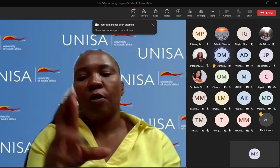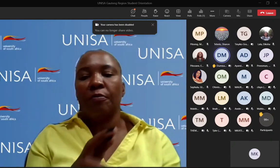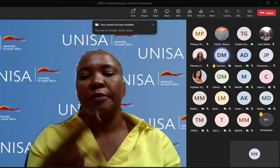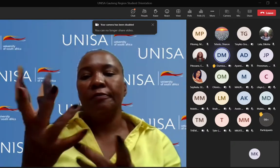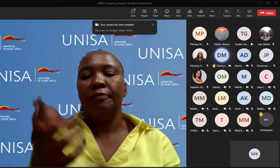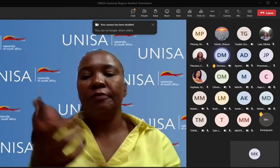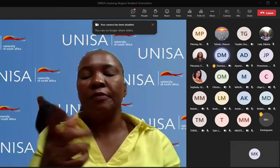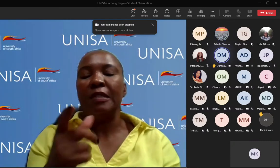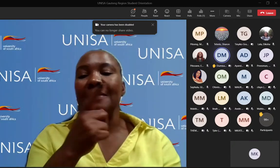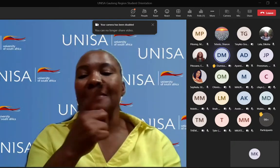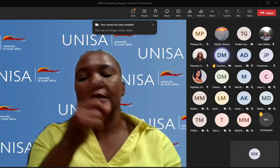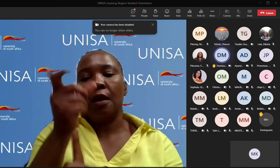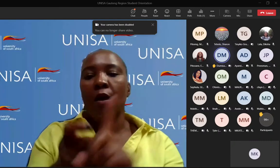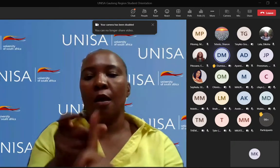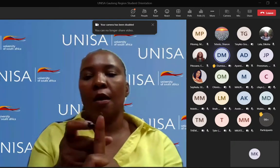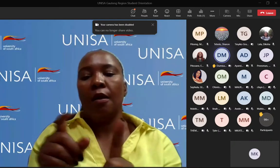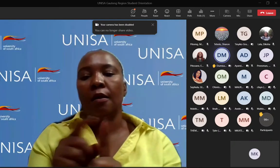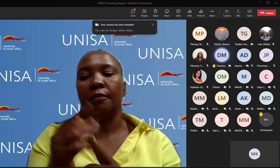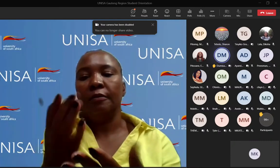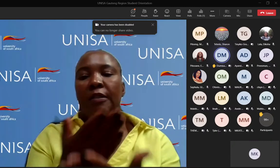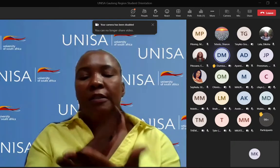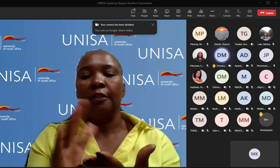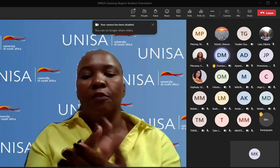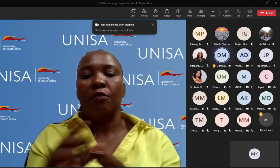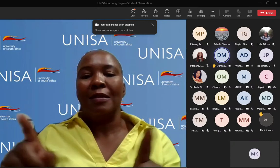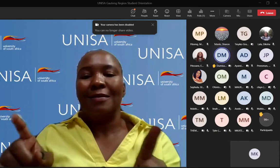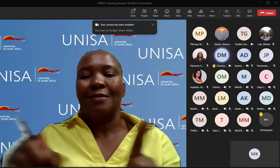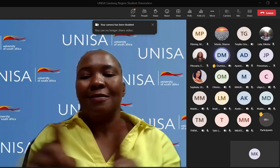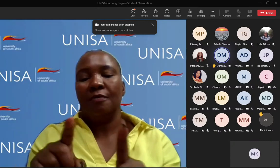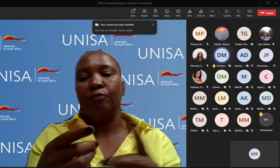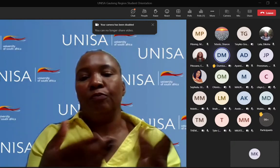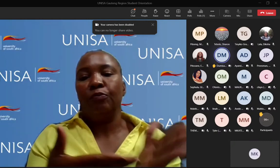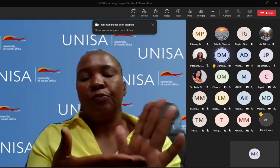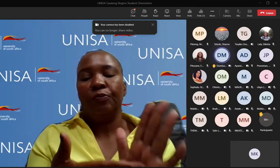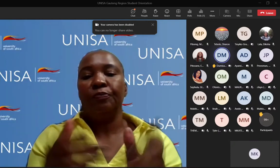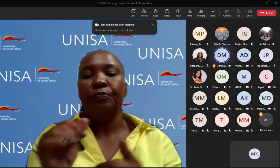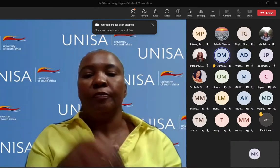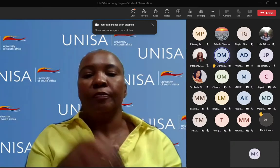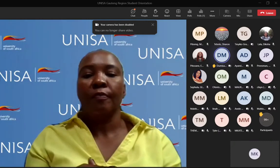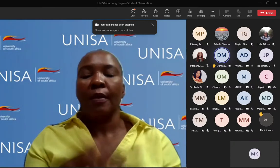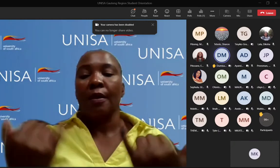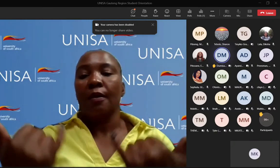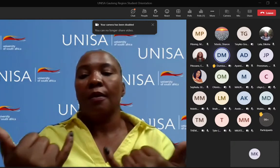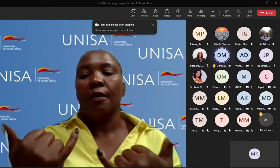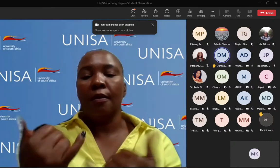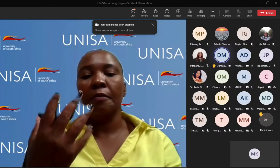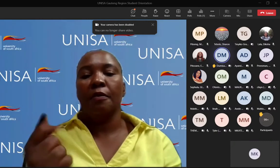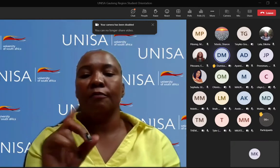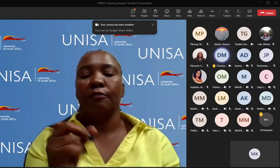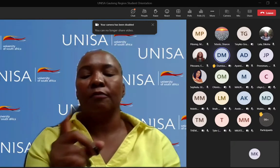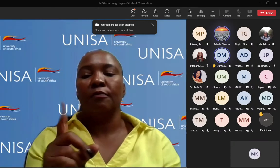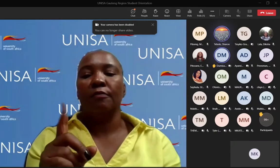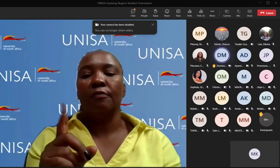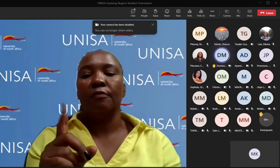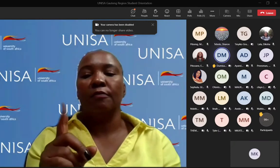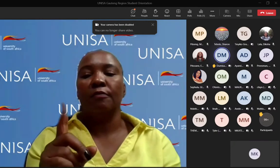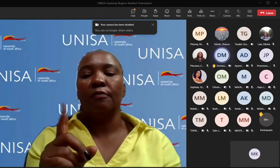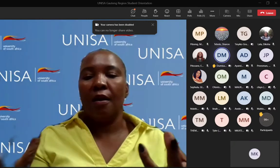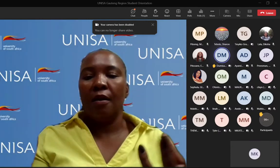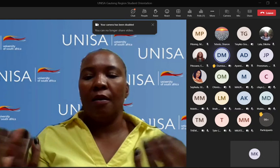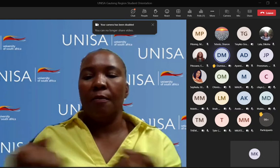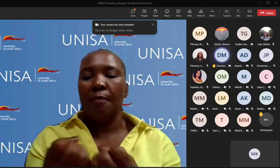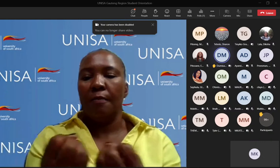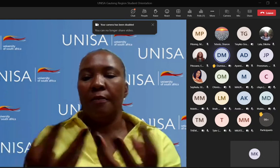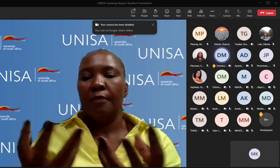them as a speaker that's I'm sharing on that particular point so now I'm having a number of questions now